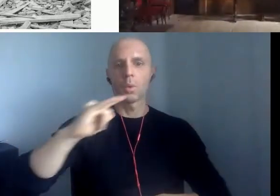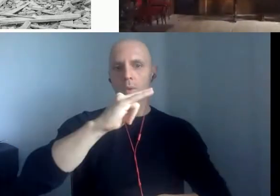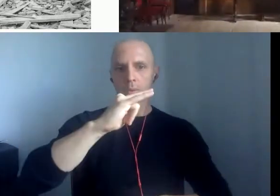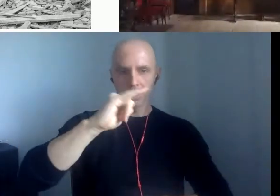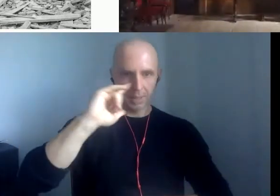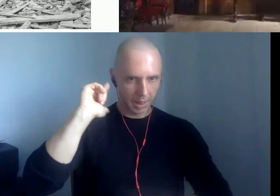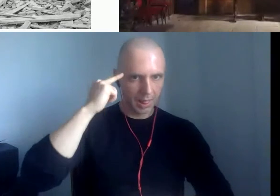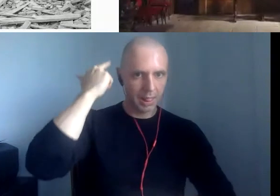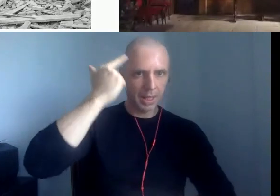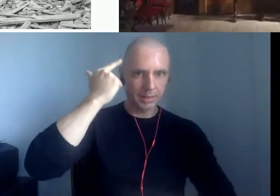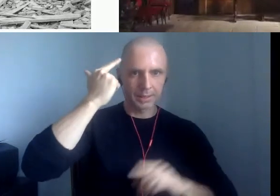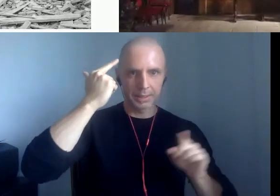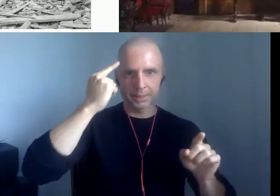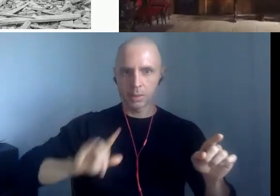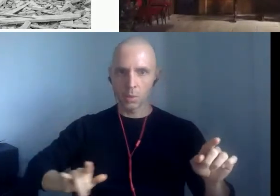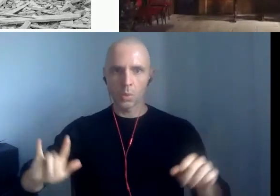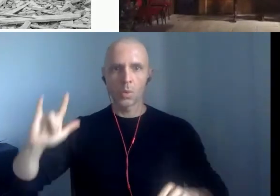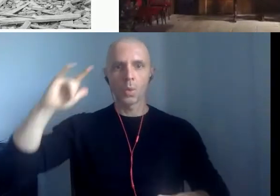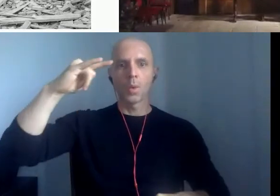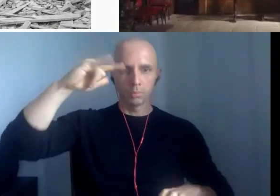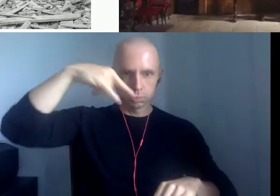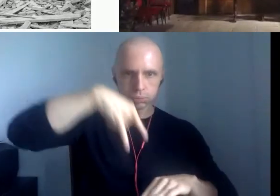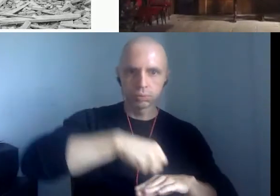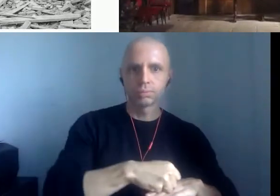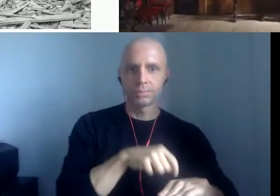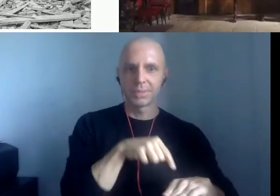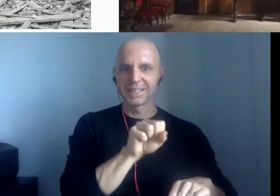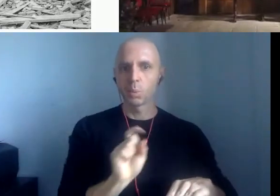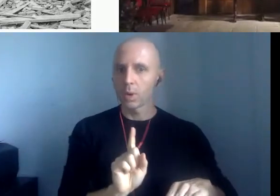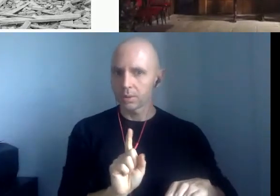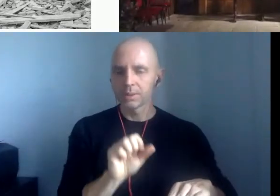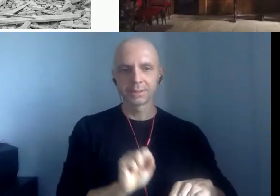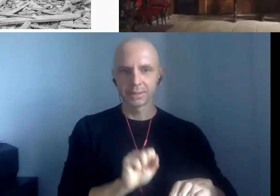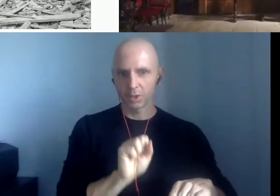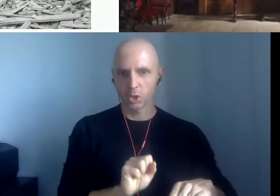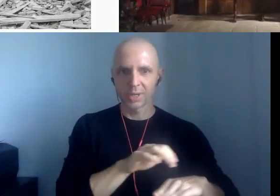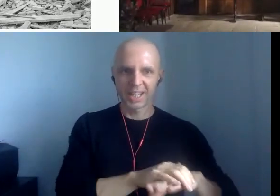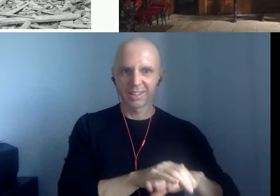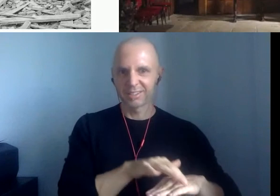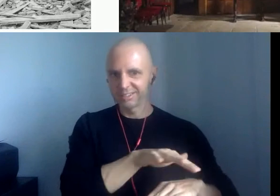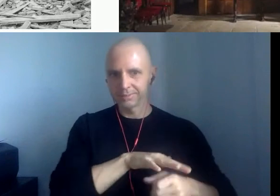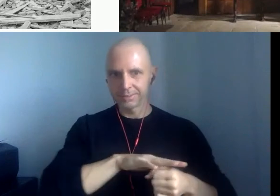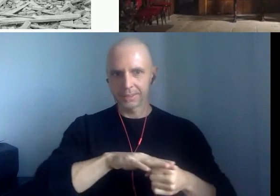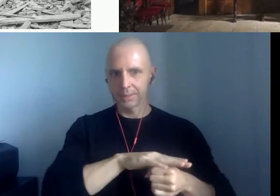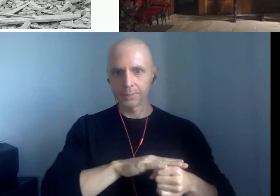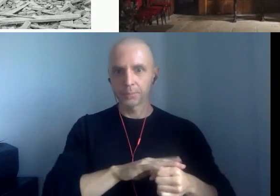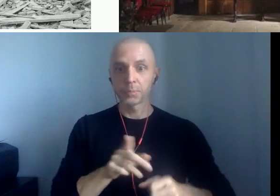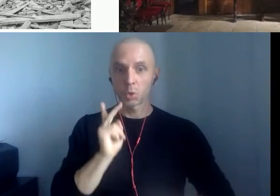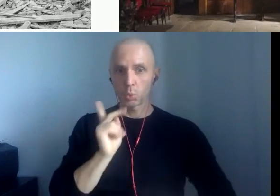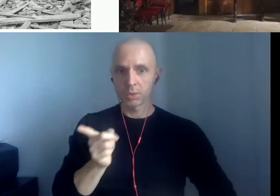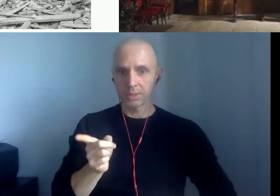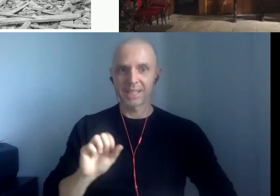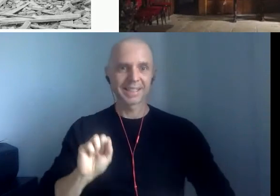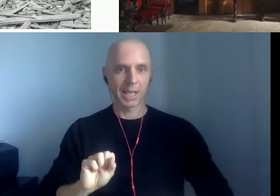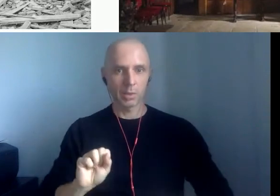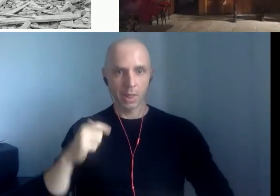London, but sometimes crashing in southern England accidentally. On the right, you can see the remains of a house in South